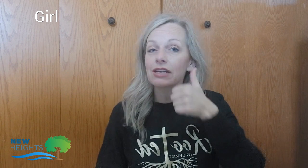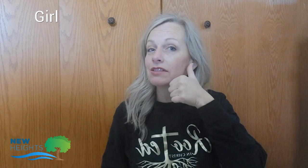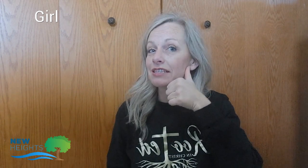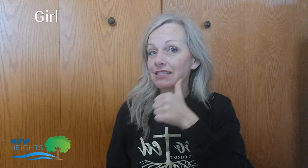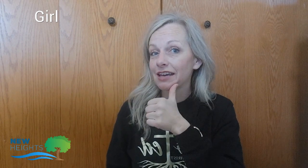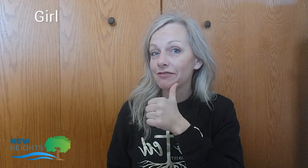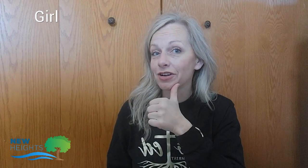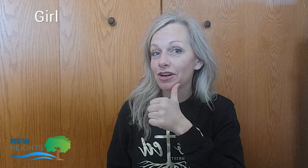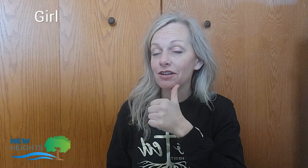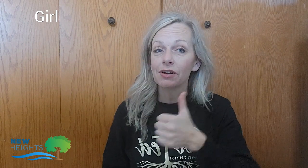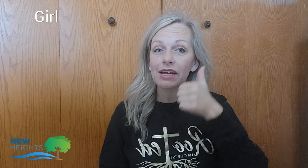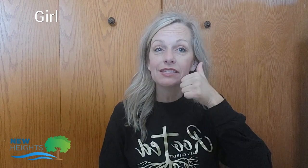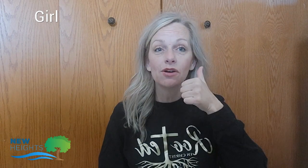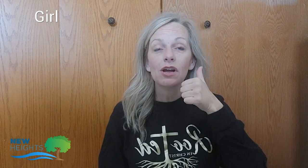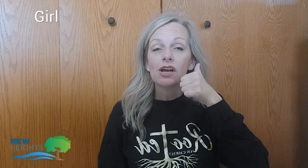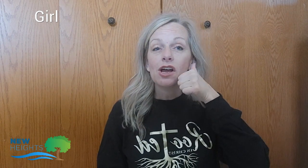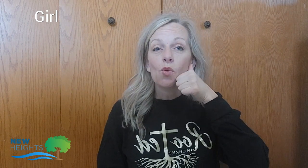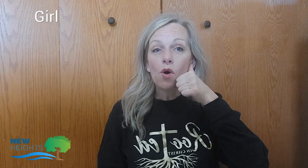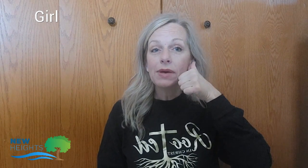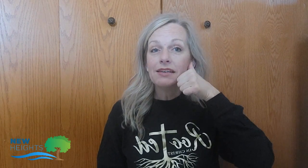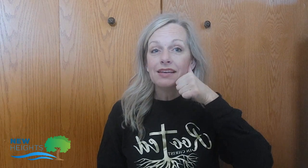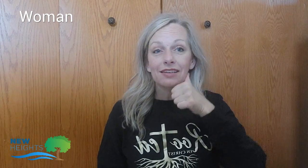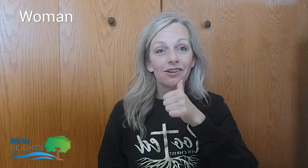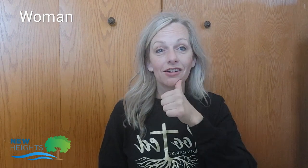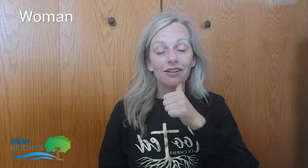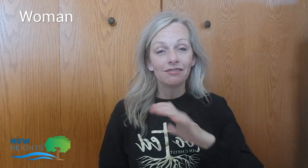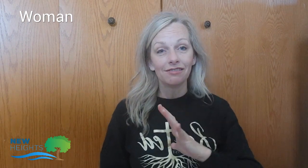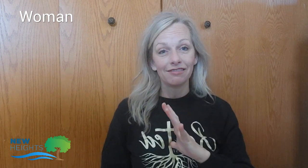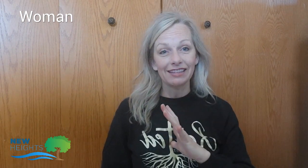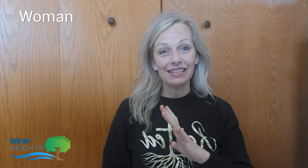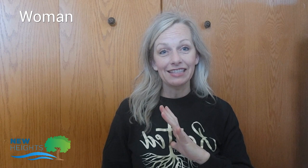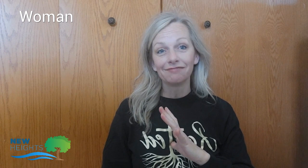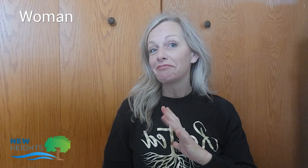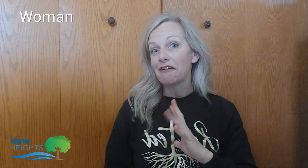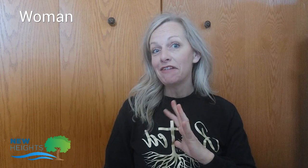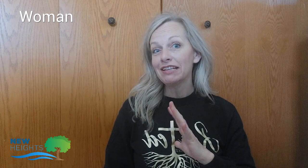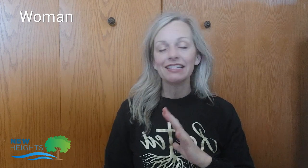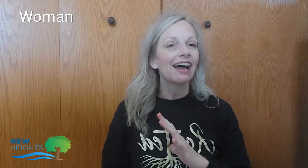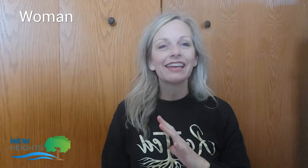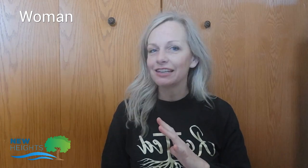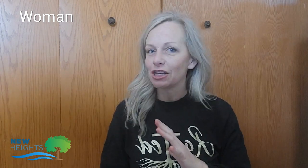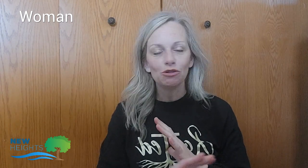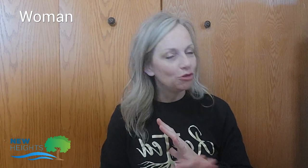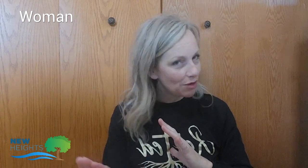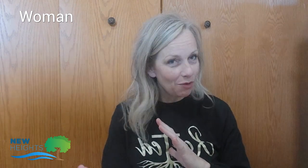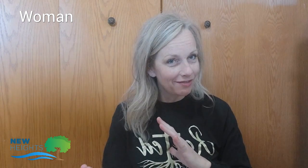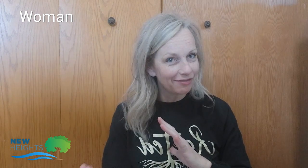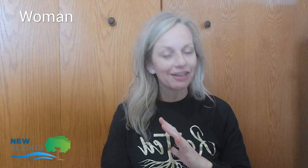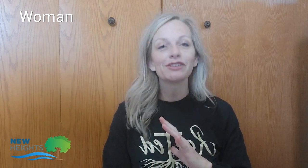this is a sign for girl, right? So woman is a girl. That's fancy. Again, you do not wave the fingers. I'm